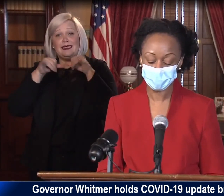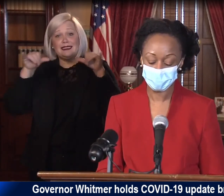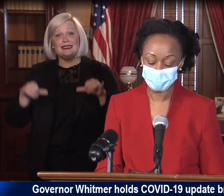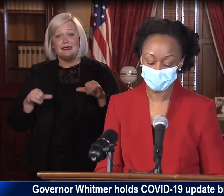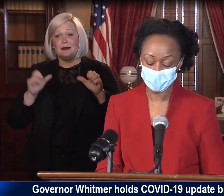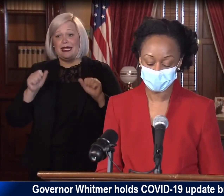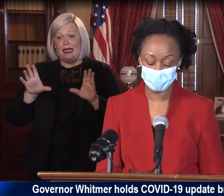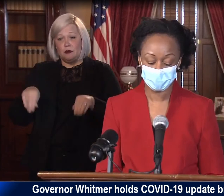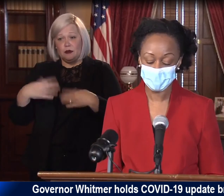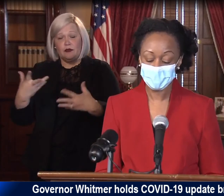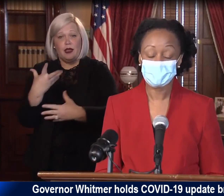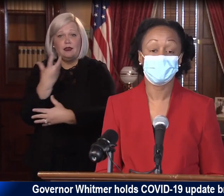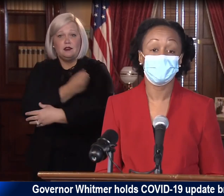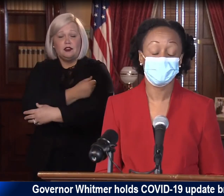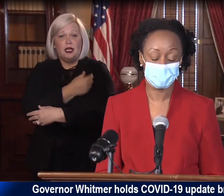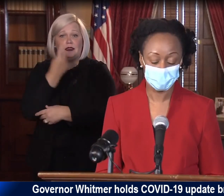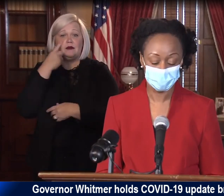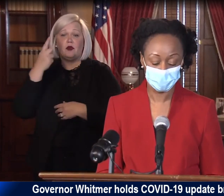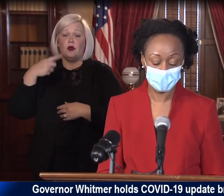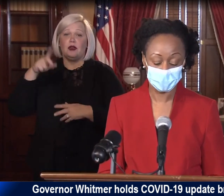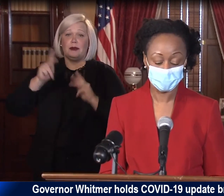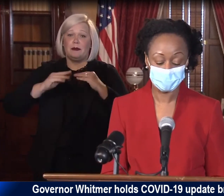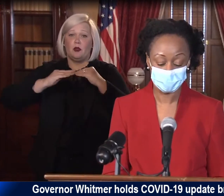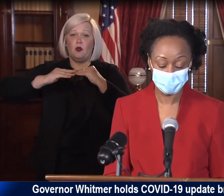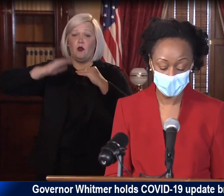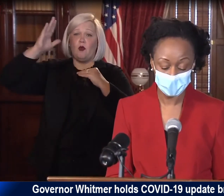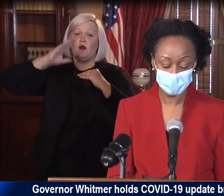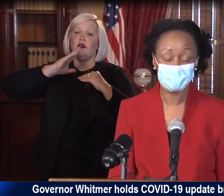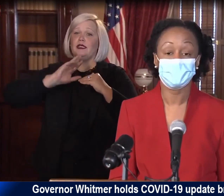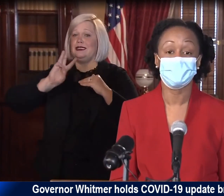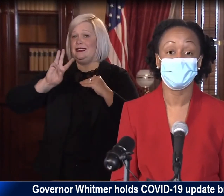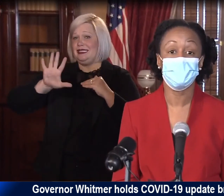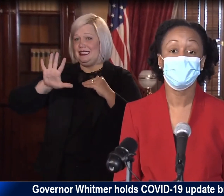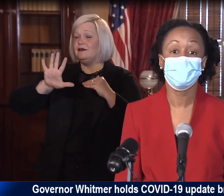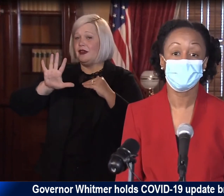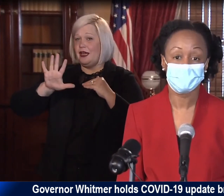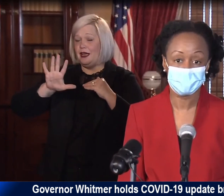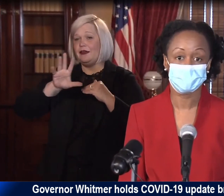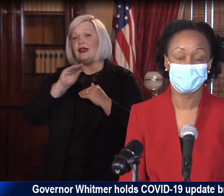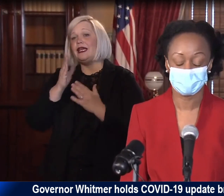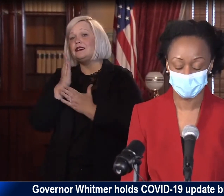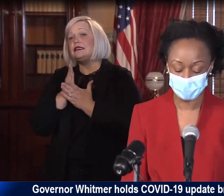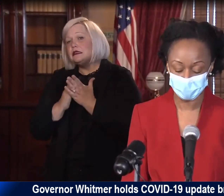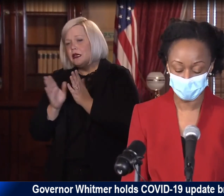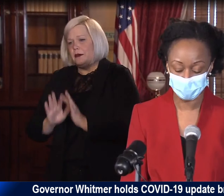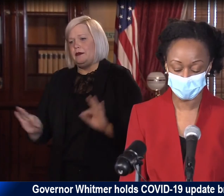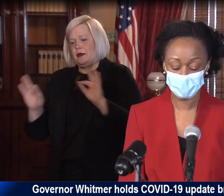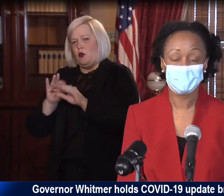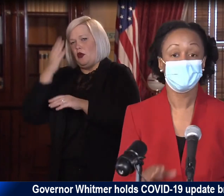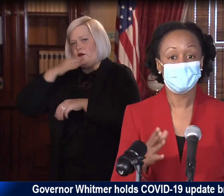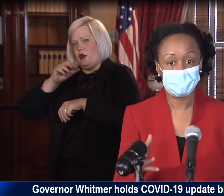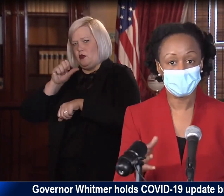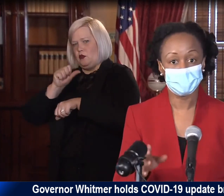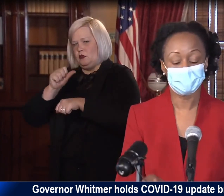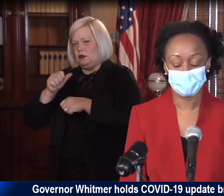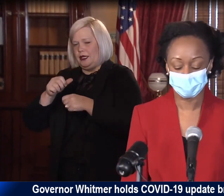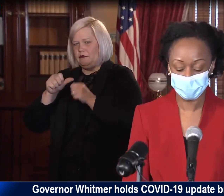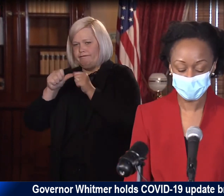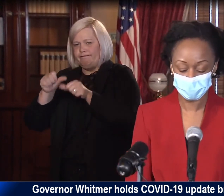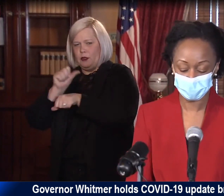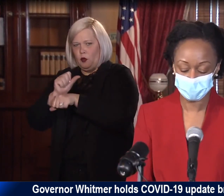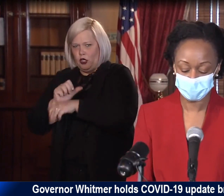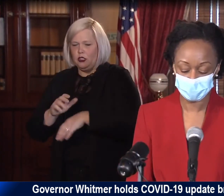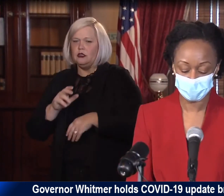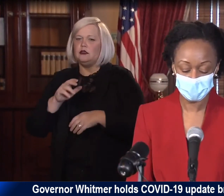may start to offer the vaccine to those who are over age 65 and some essential frontline workers. So K through